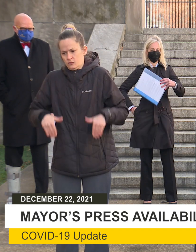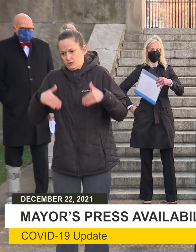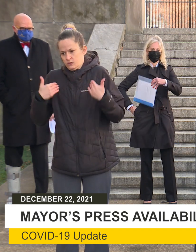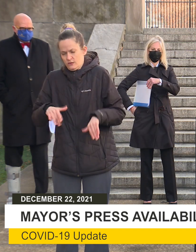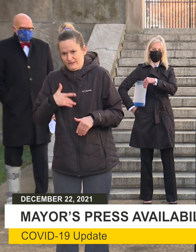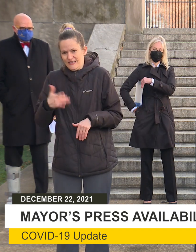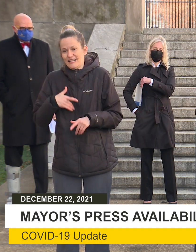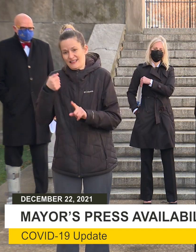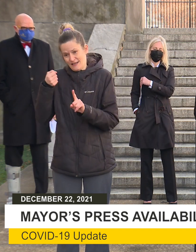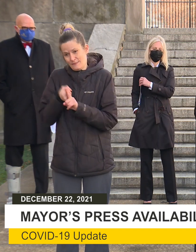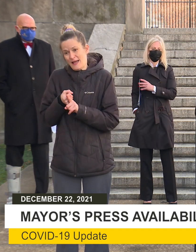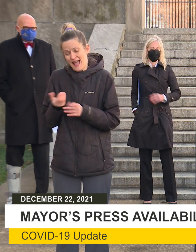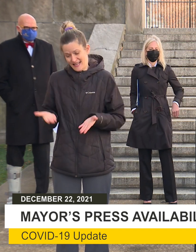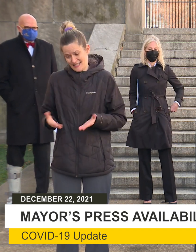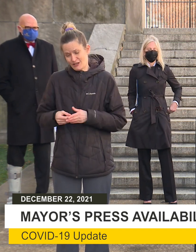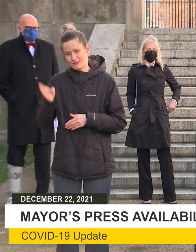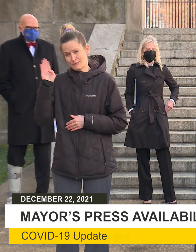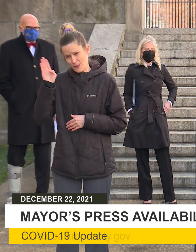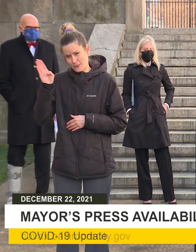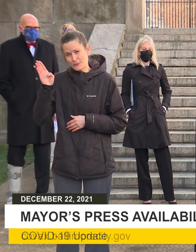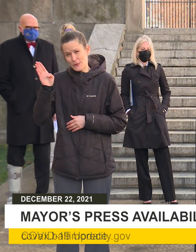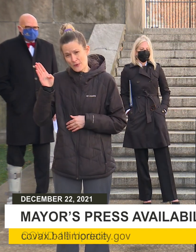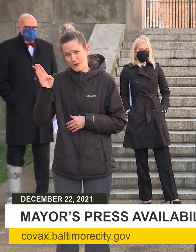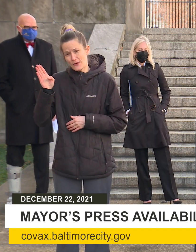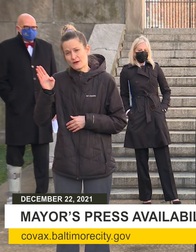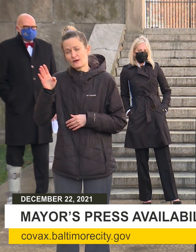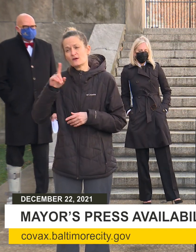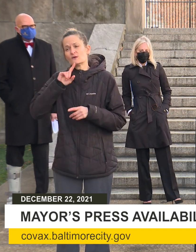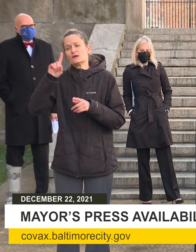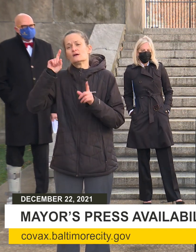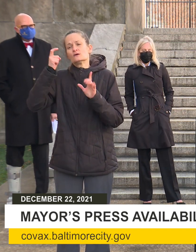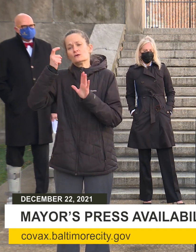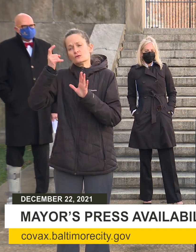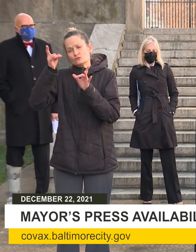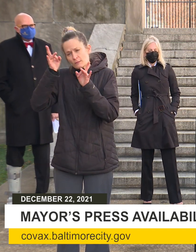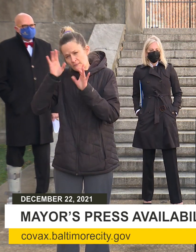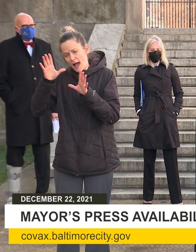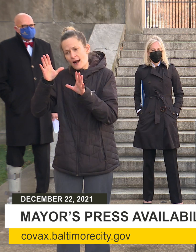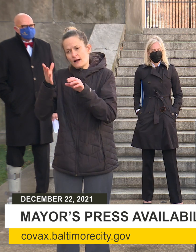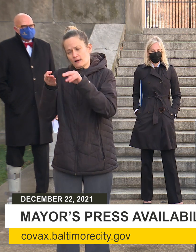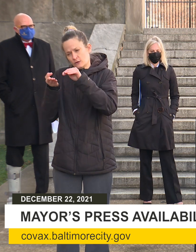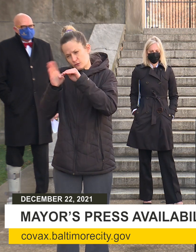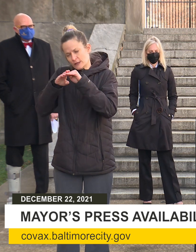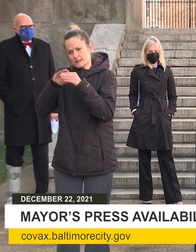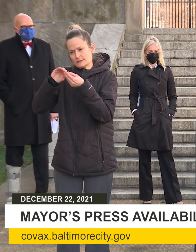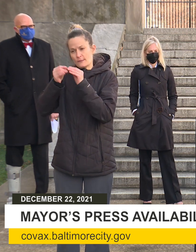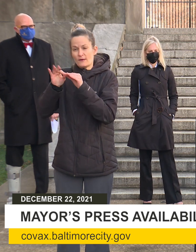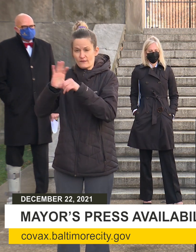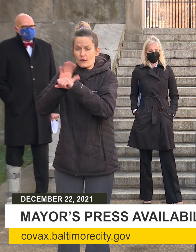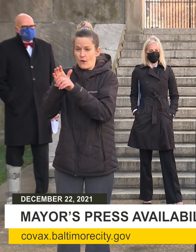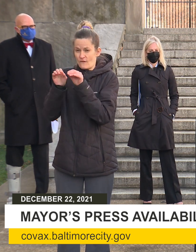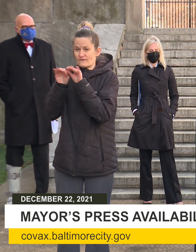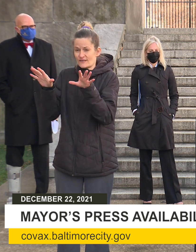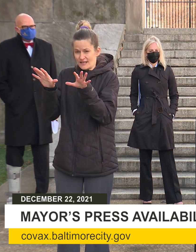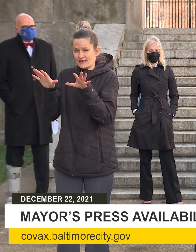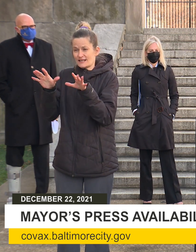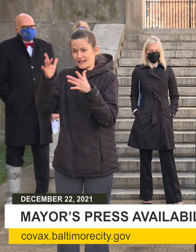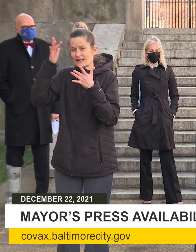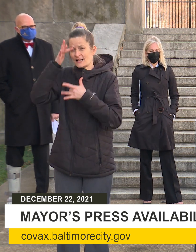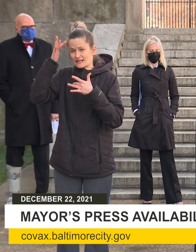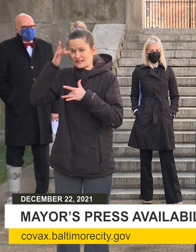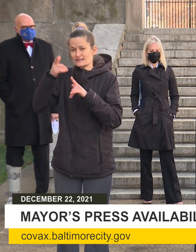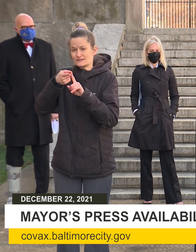A dramatic increase in COVID-19 inpatient cases from 91 on